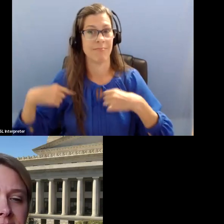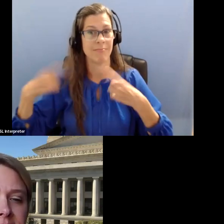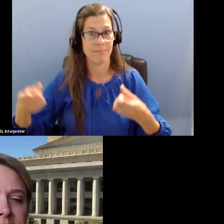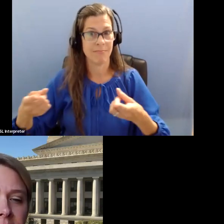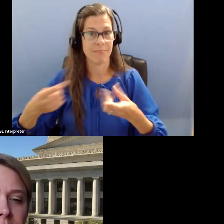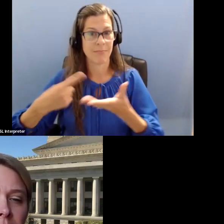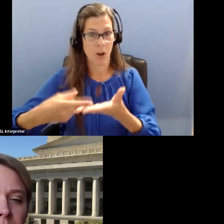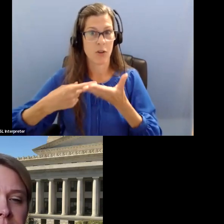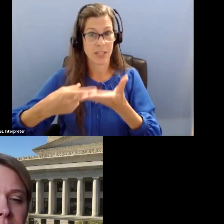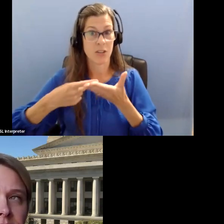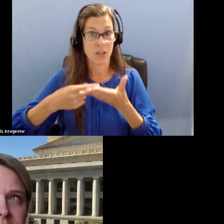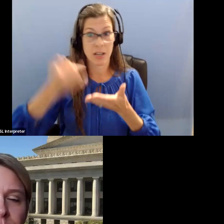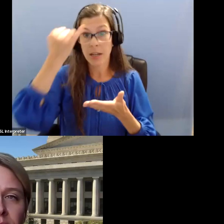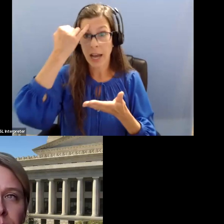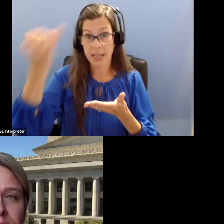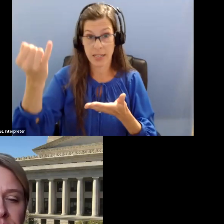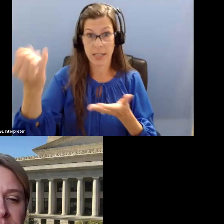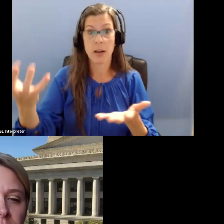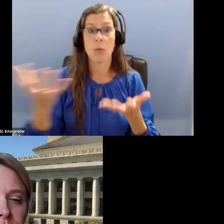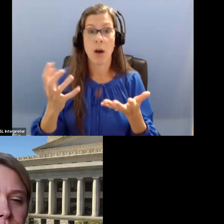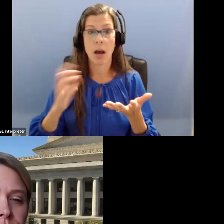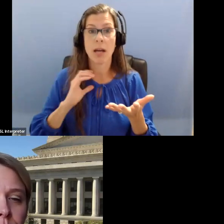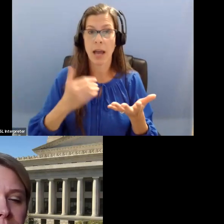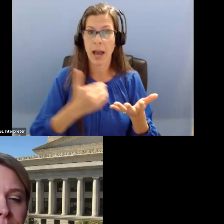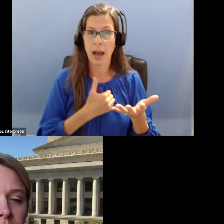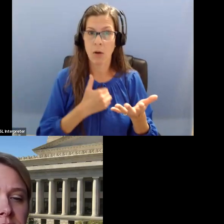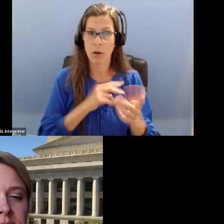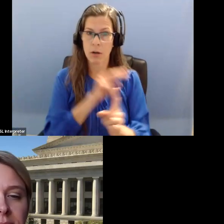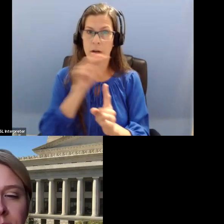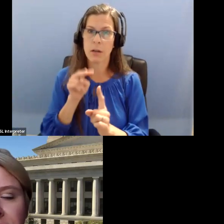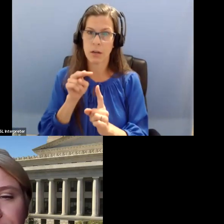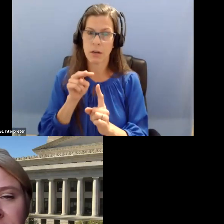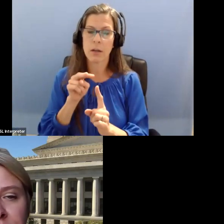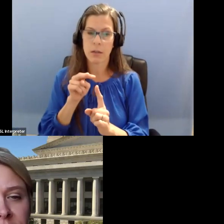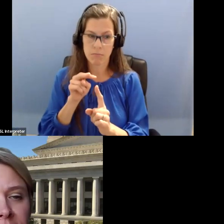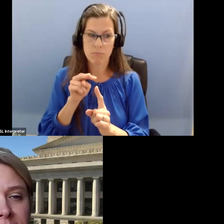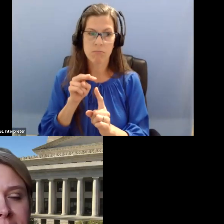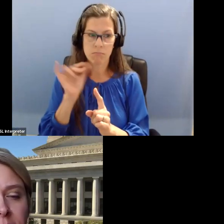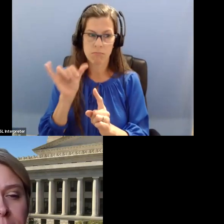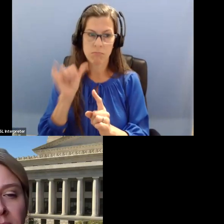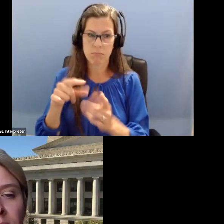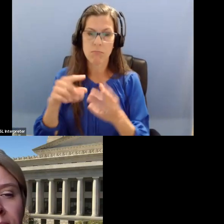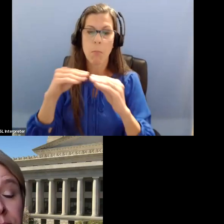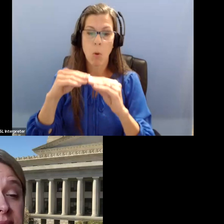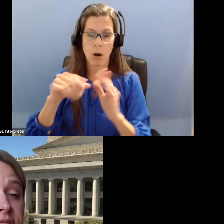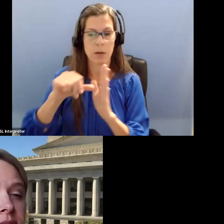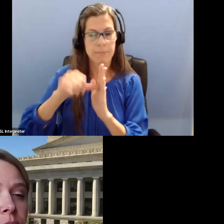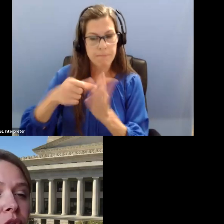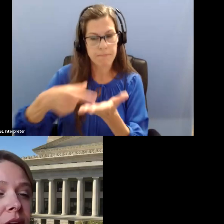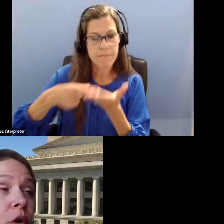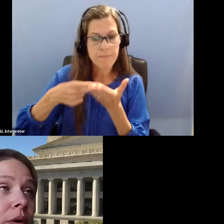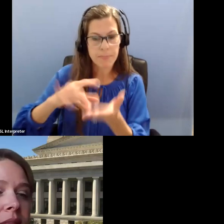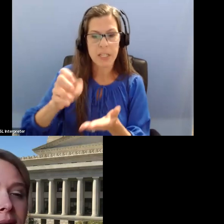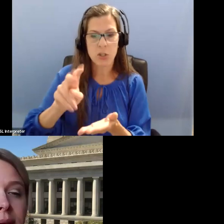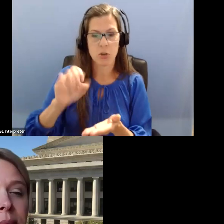the idea is to solidify some of our impressions on June 21st and be able to provide some recommendations